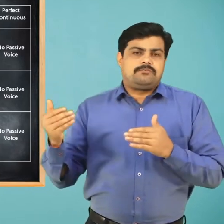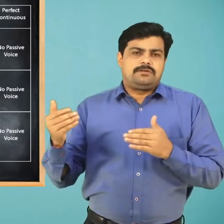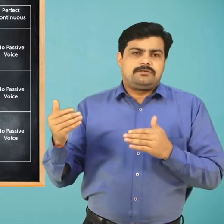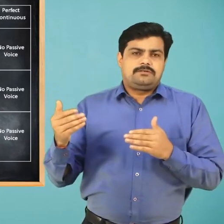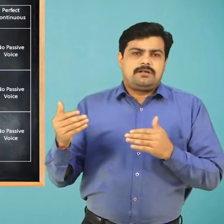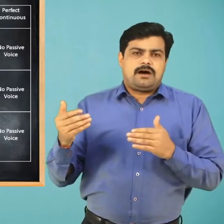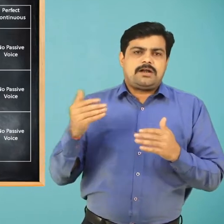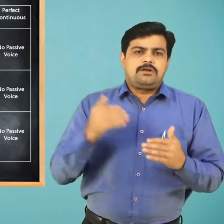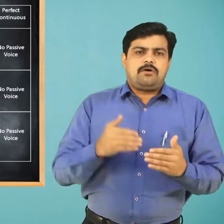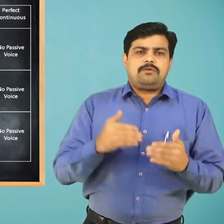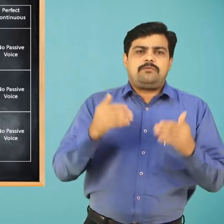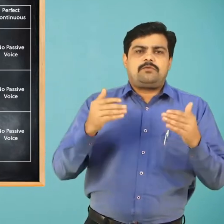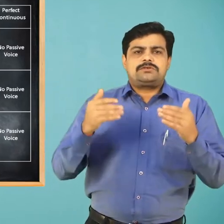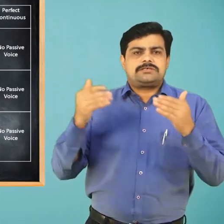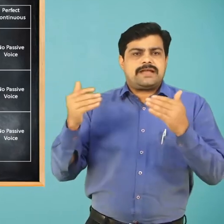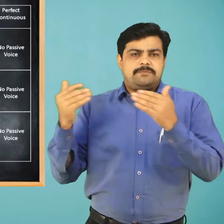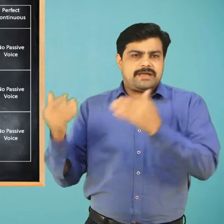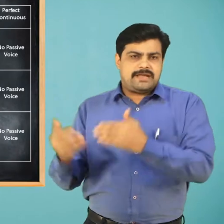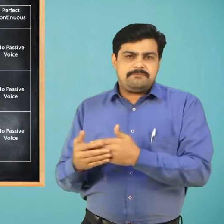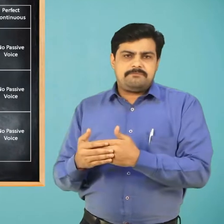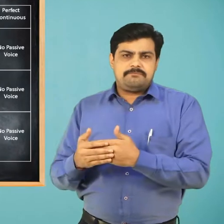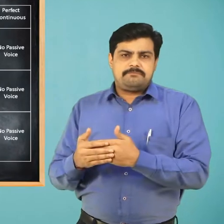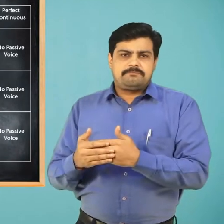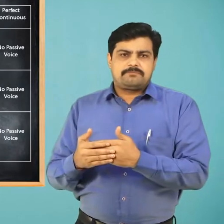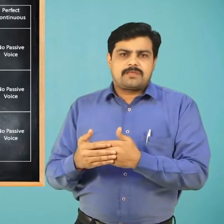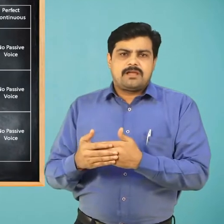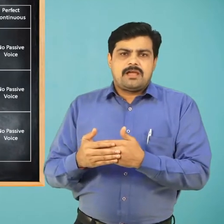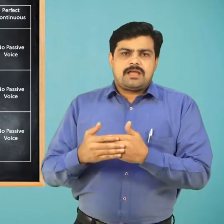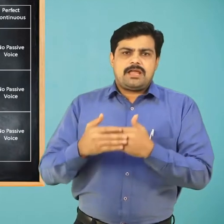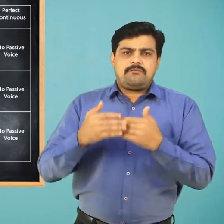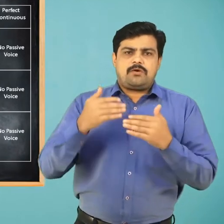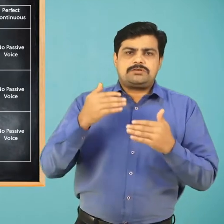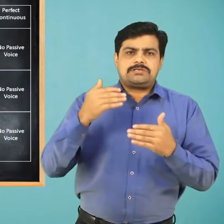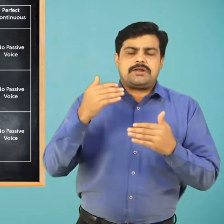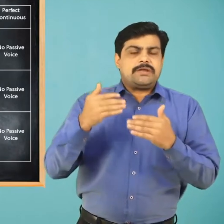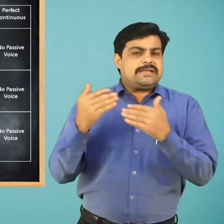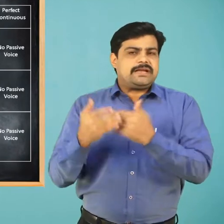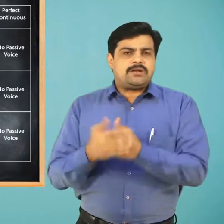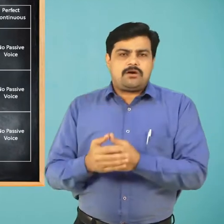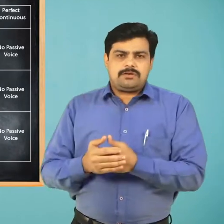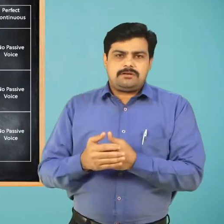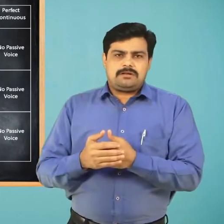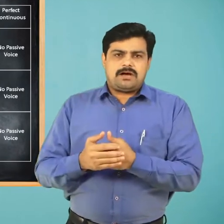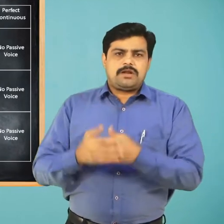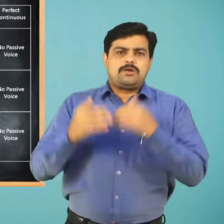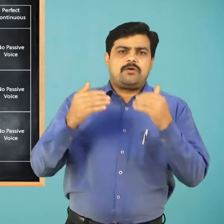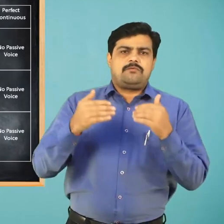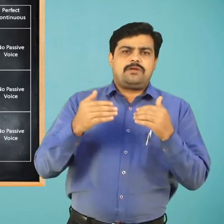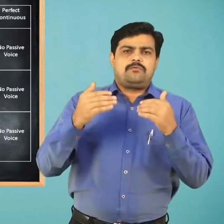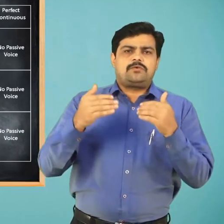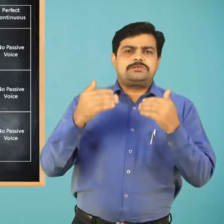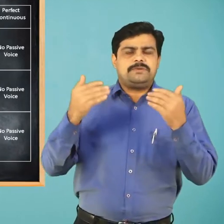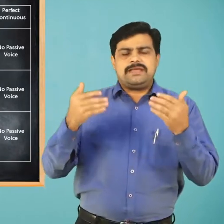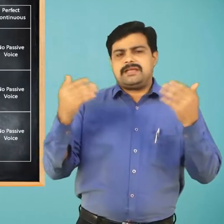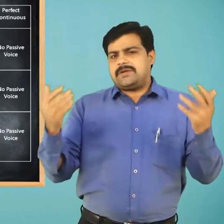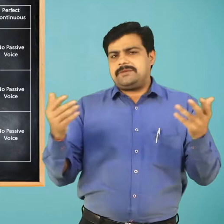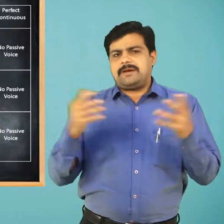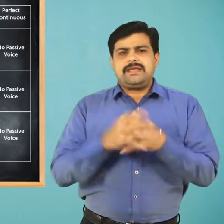novel was read by him. He was reading a novel was being read by